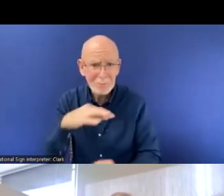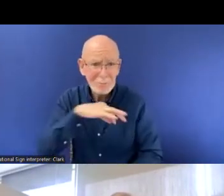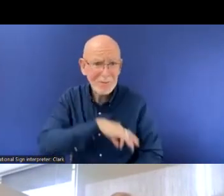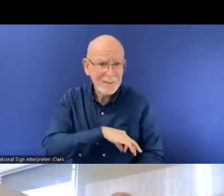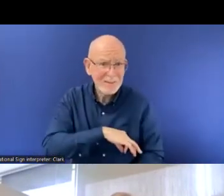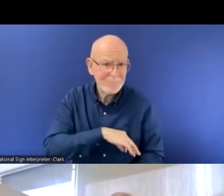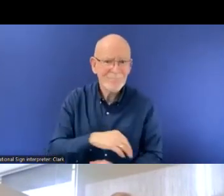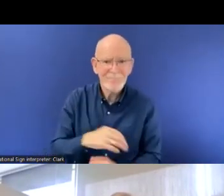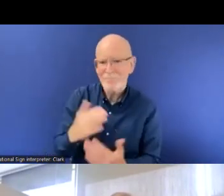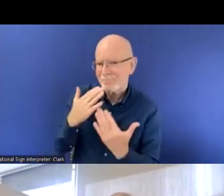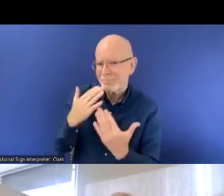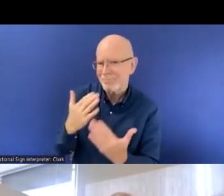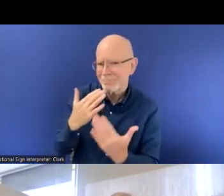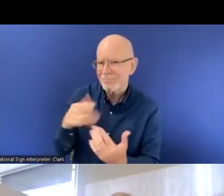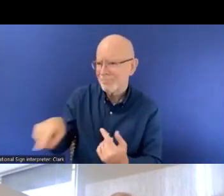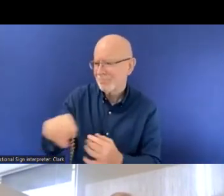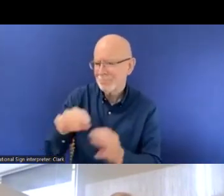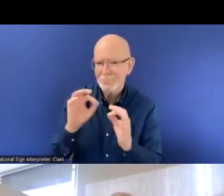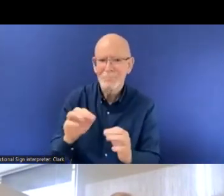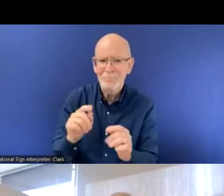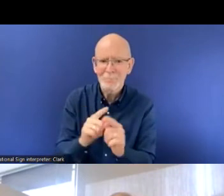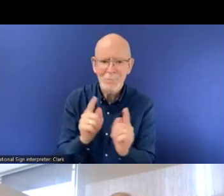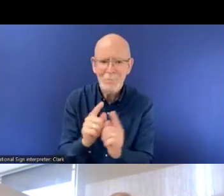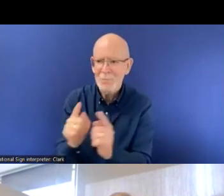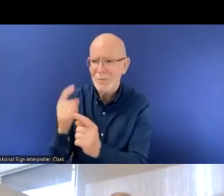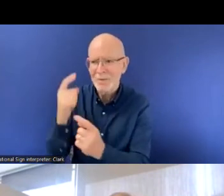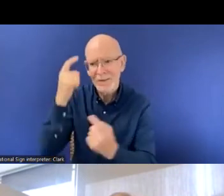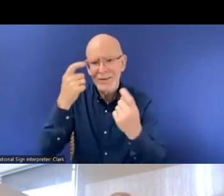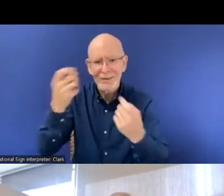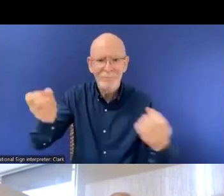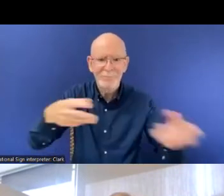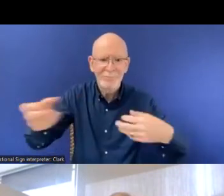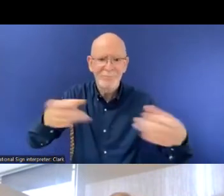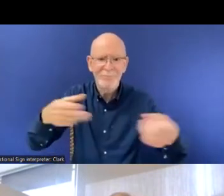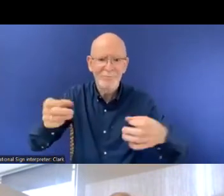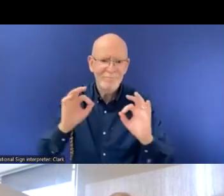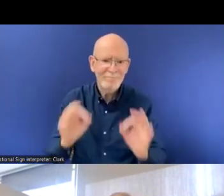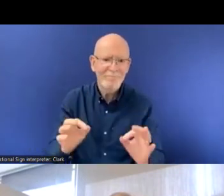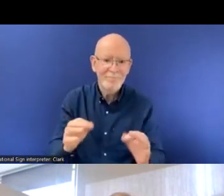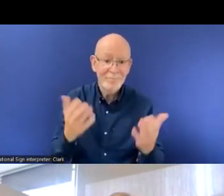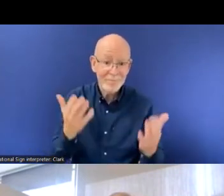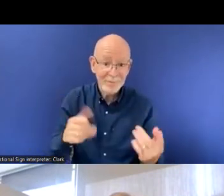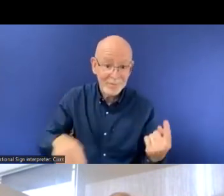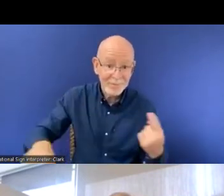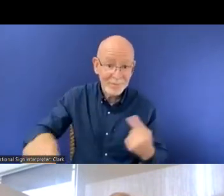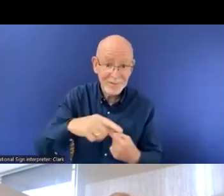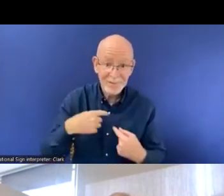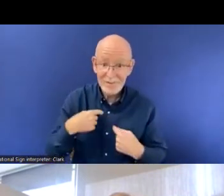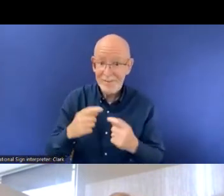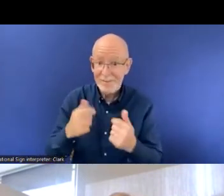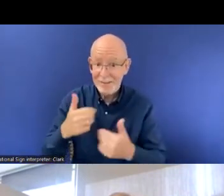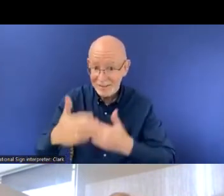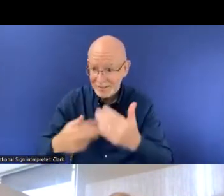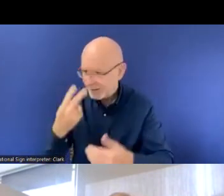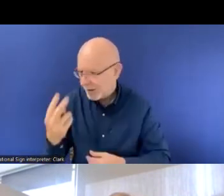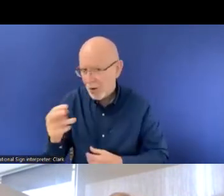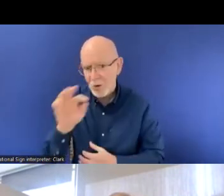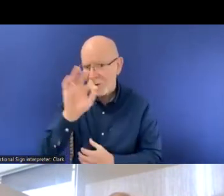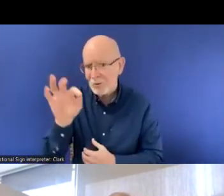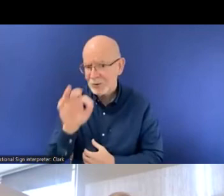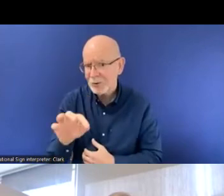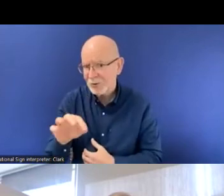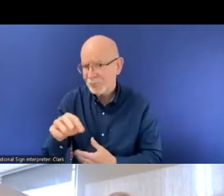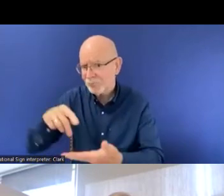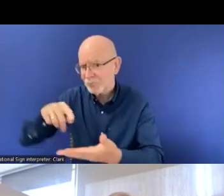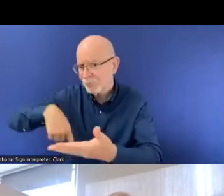children lack the access to the eye care they need? There's several factors, but Oli, to be honest,